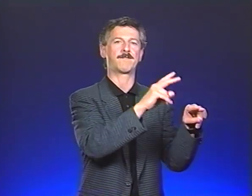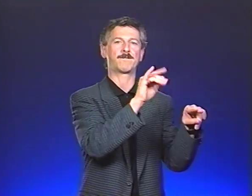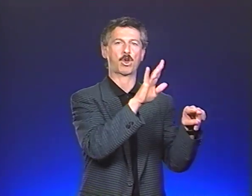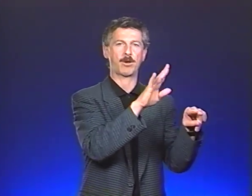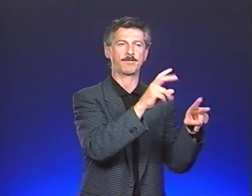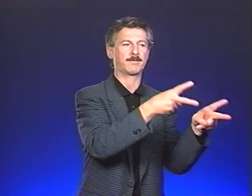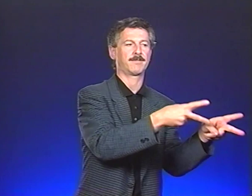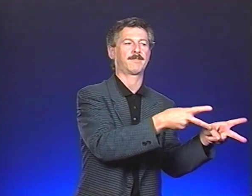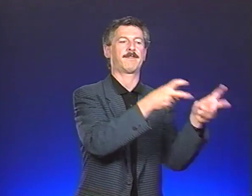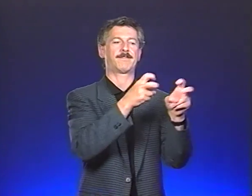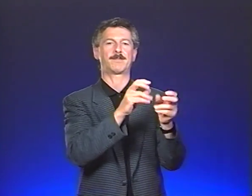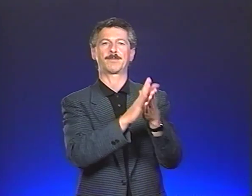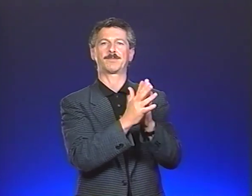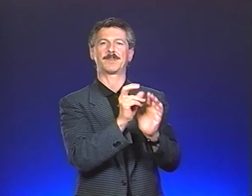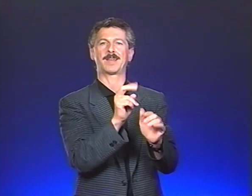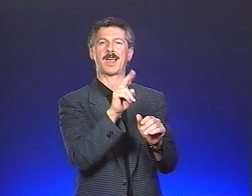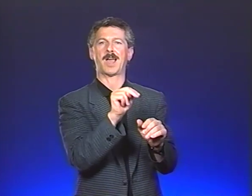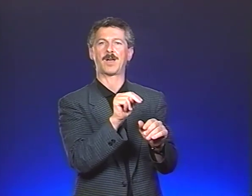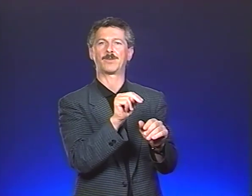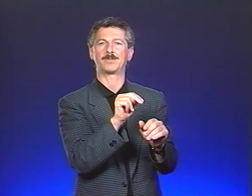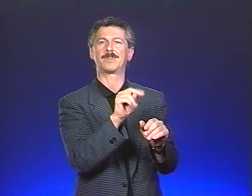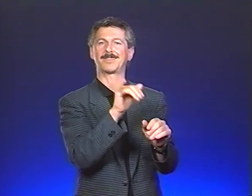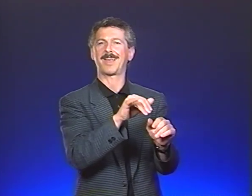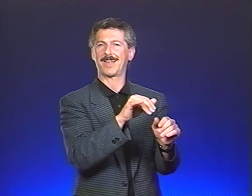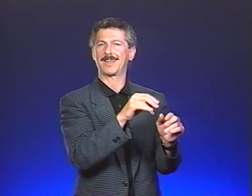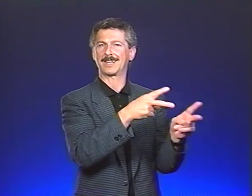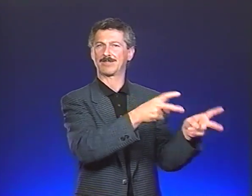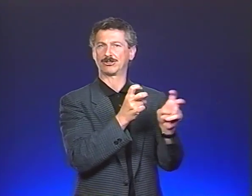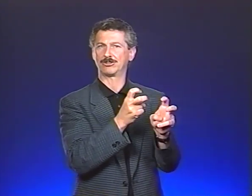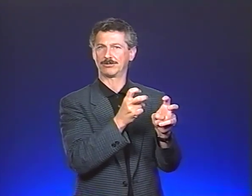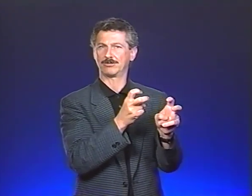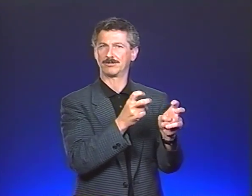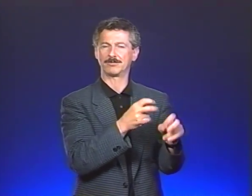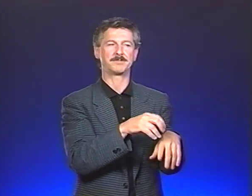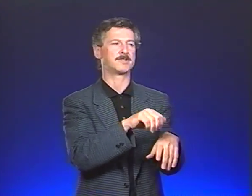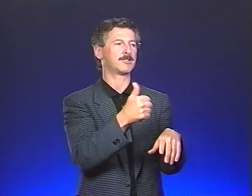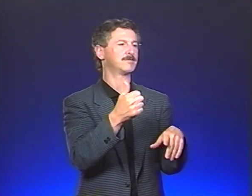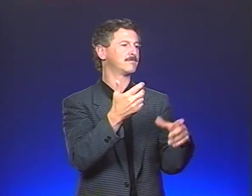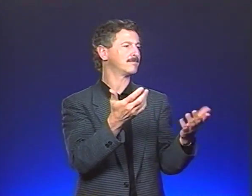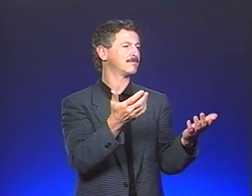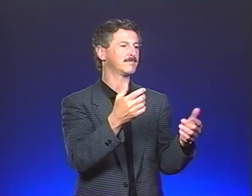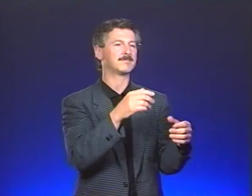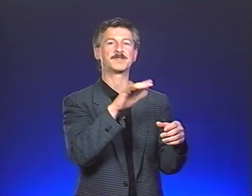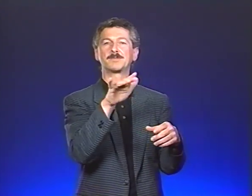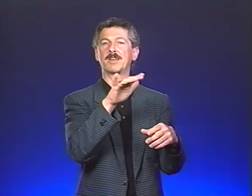The sign chair is derived from the verb to sit.